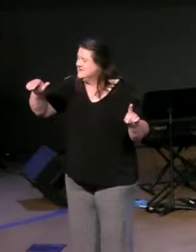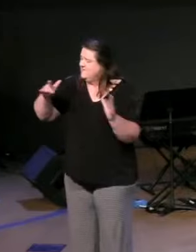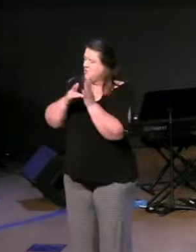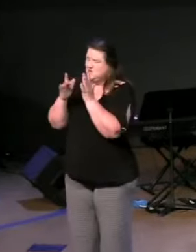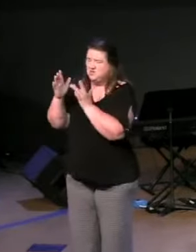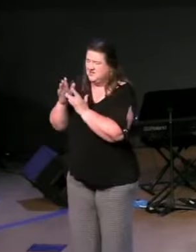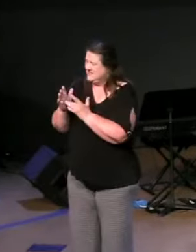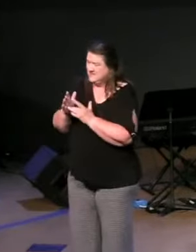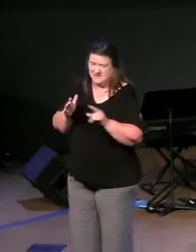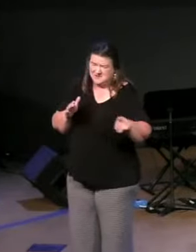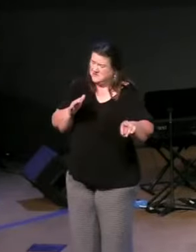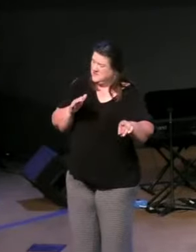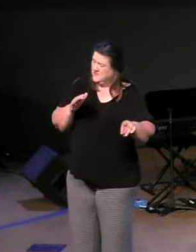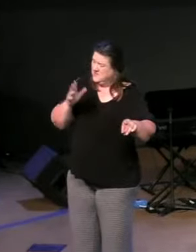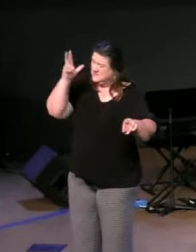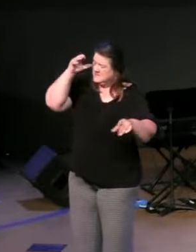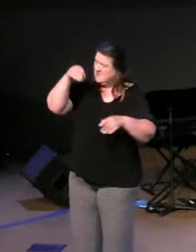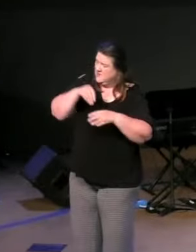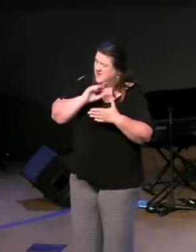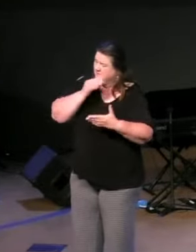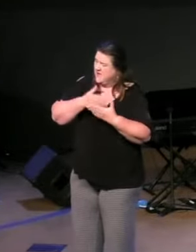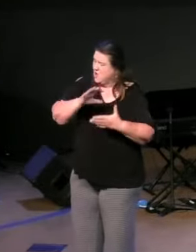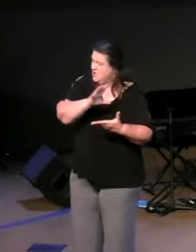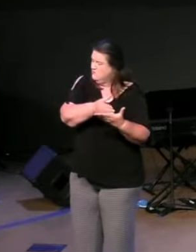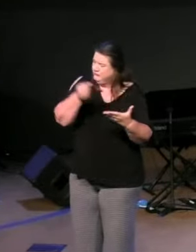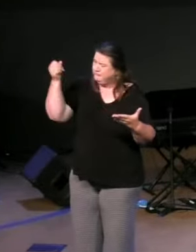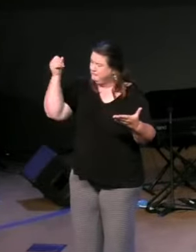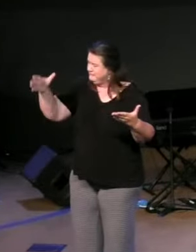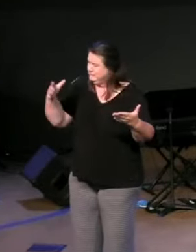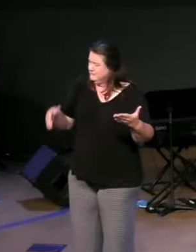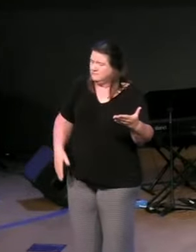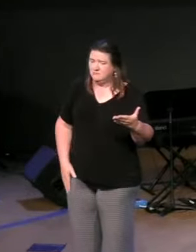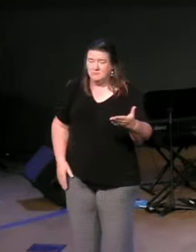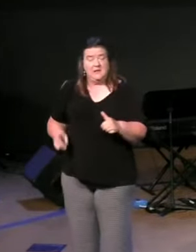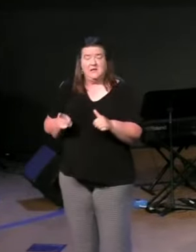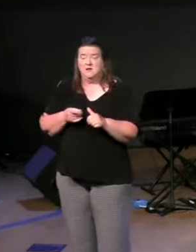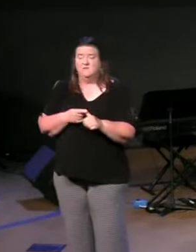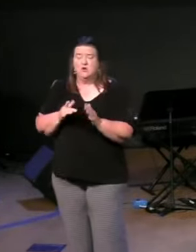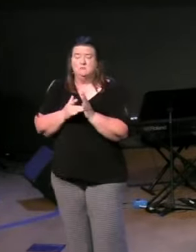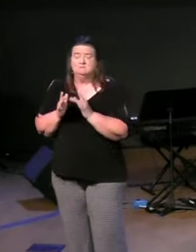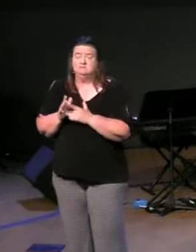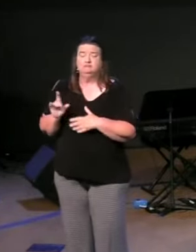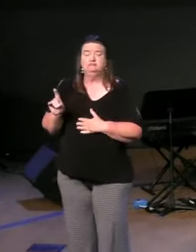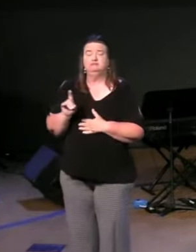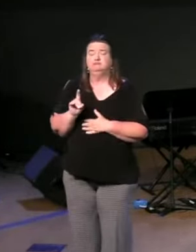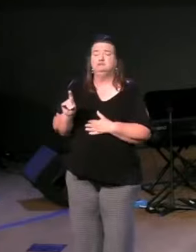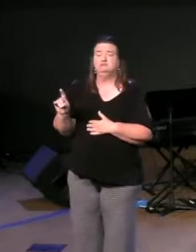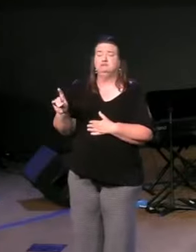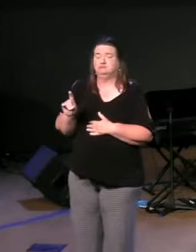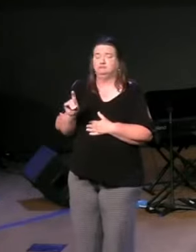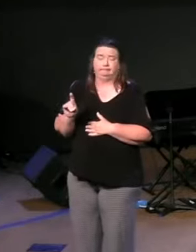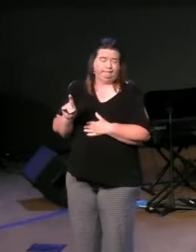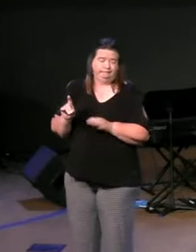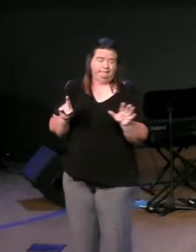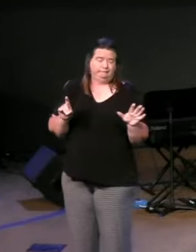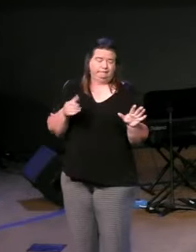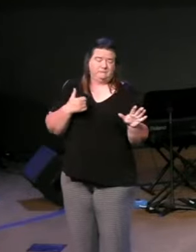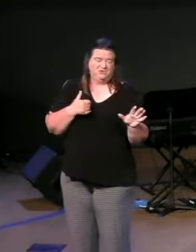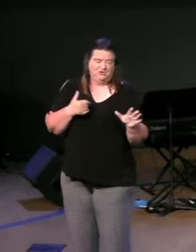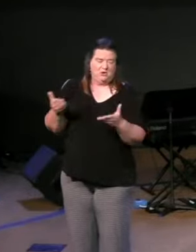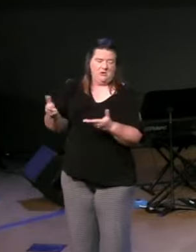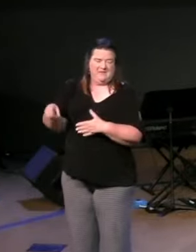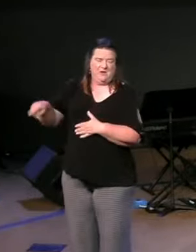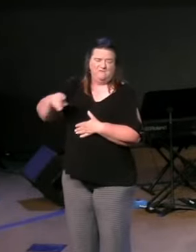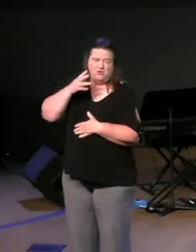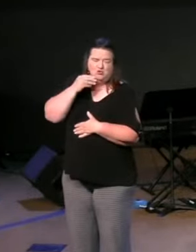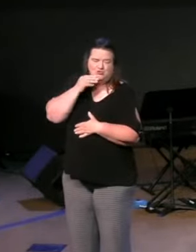to take away the demon from her daughter. And at first, Jesus says, I'm sorry, I'm here